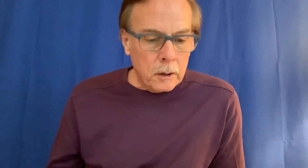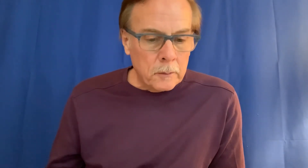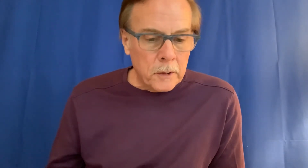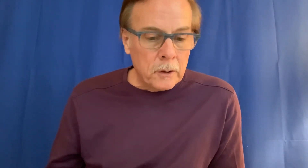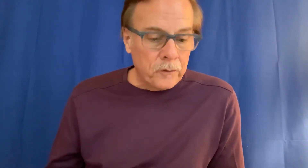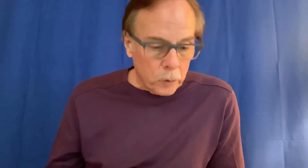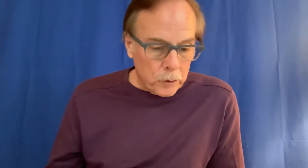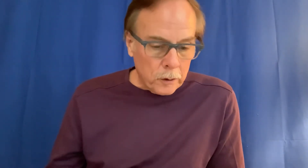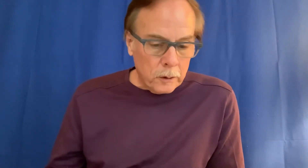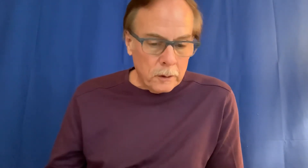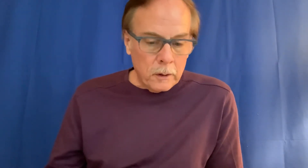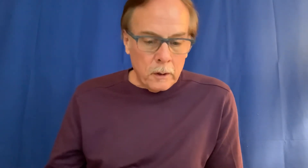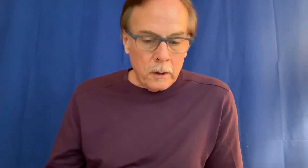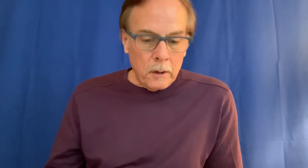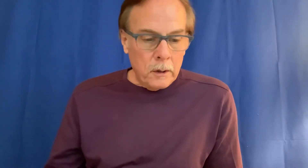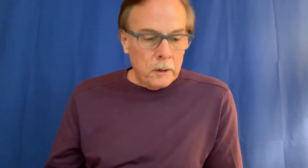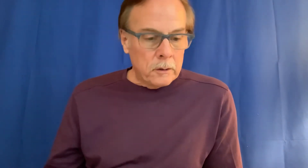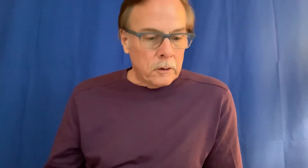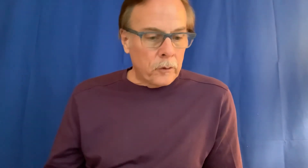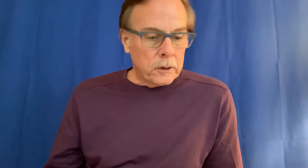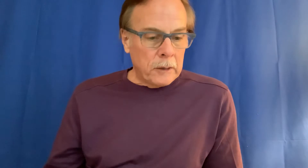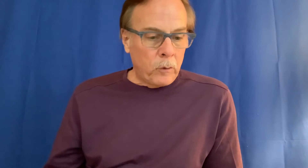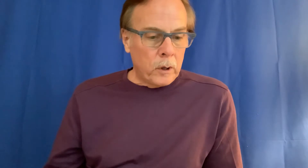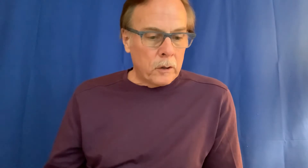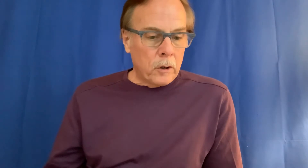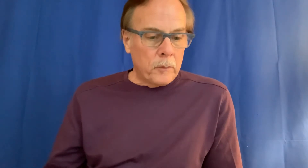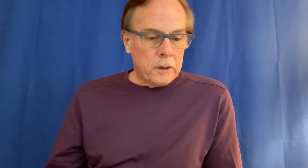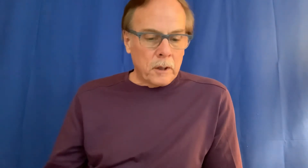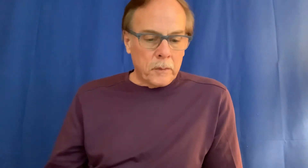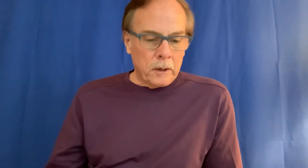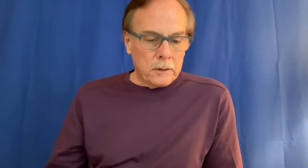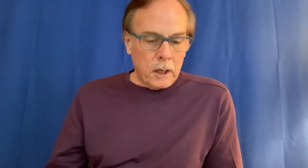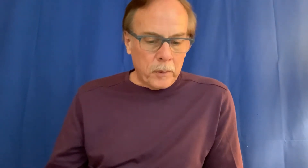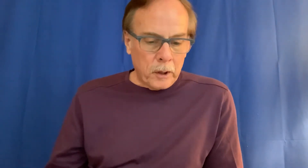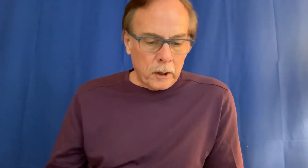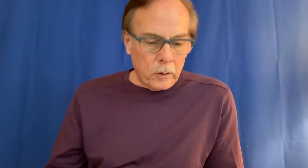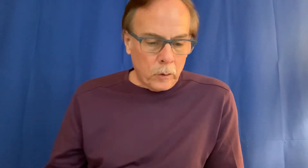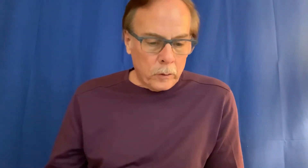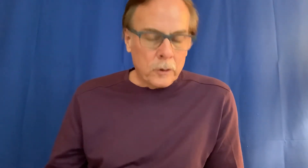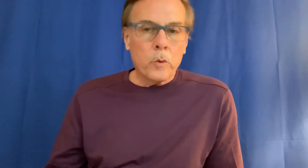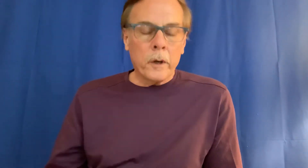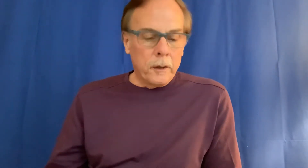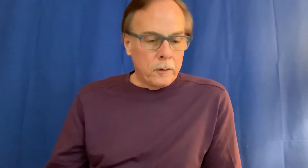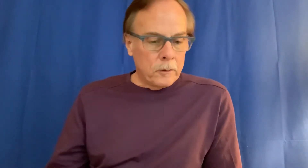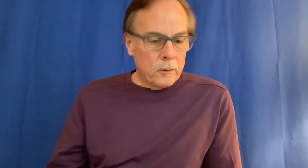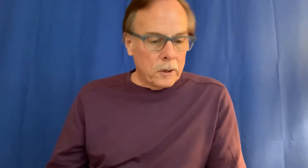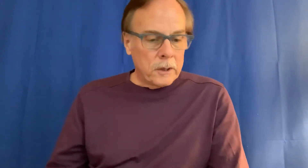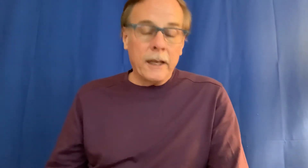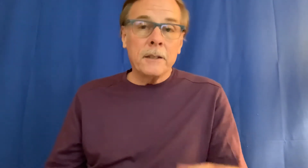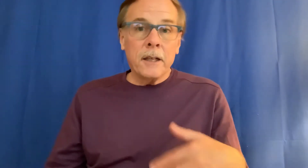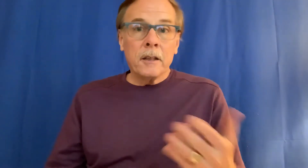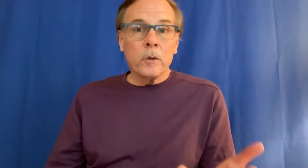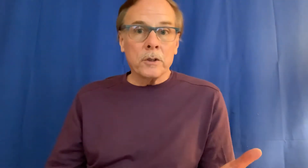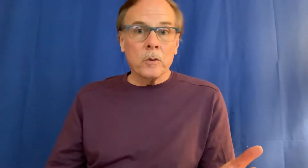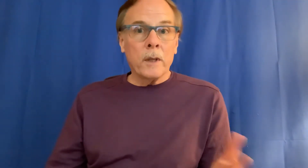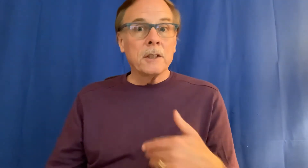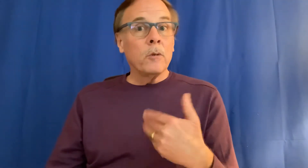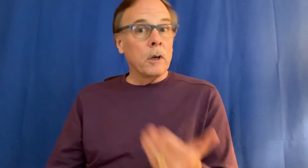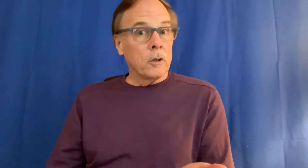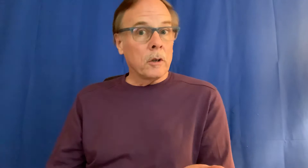in the future. So, for example, we're going to talk about something that's happening on the it's the 18th, which is a Wednesday. We're going to talk about